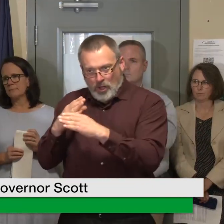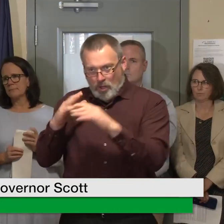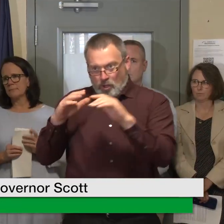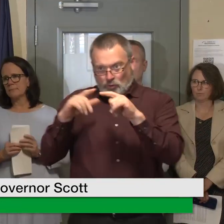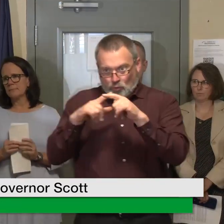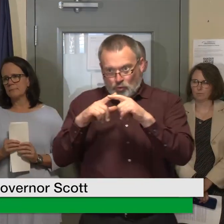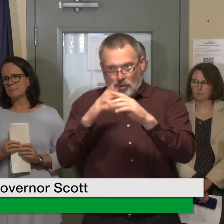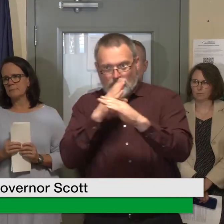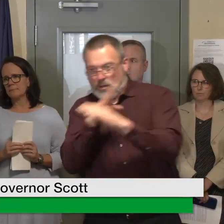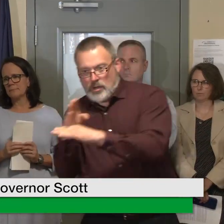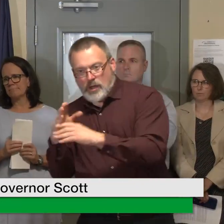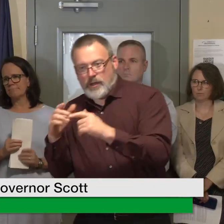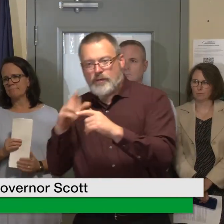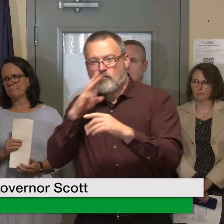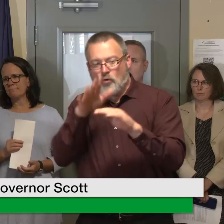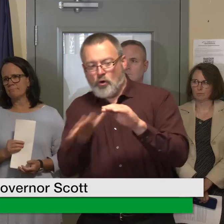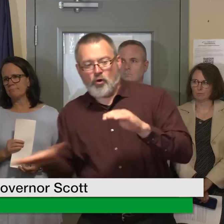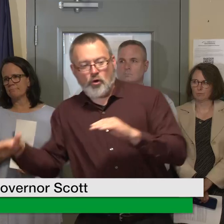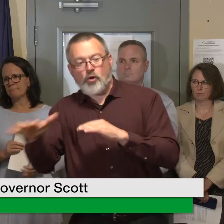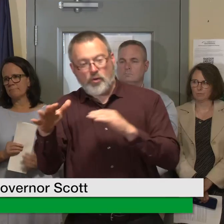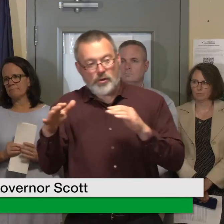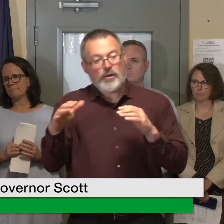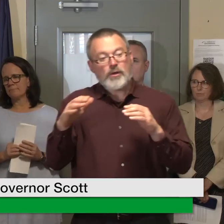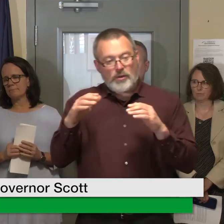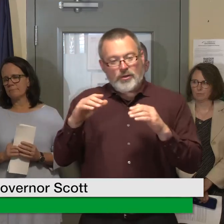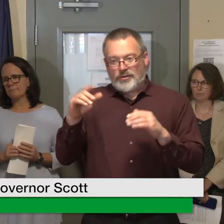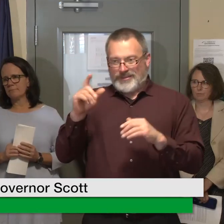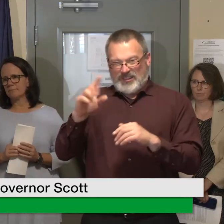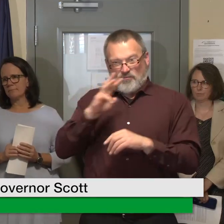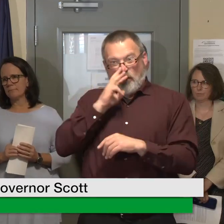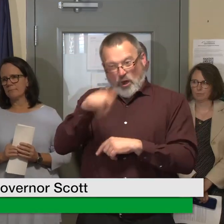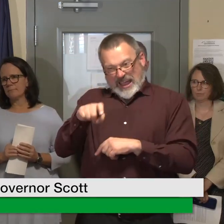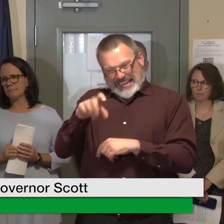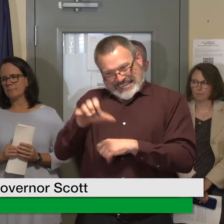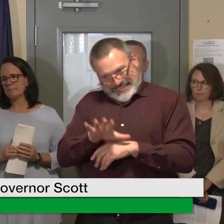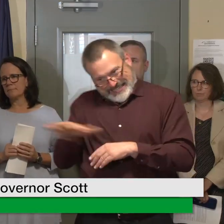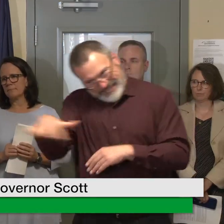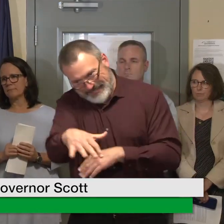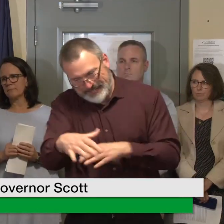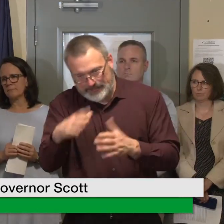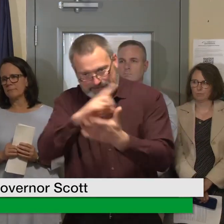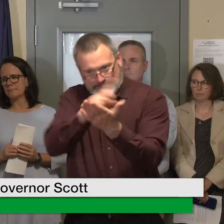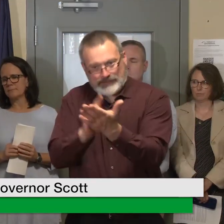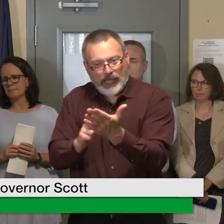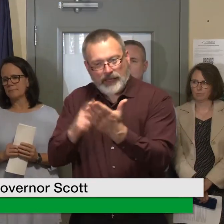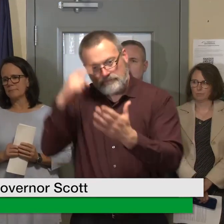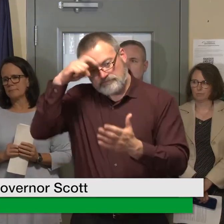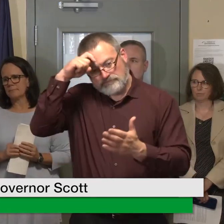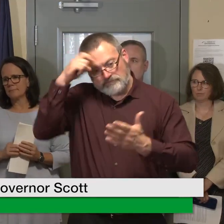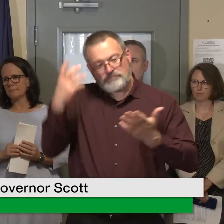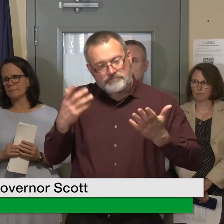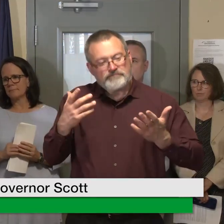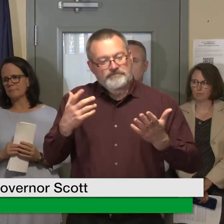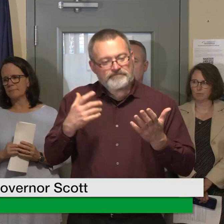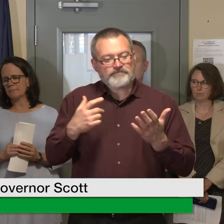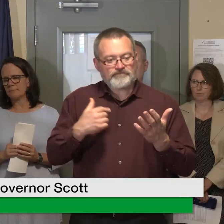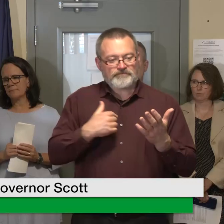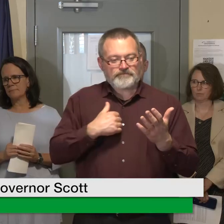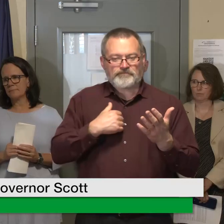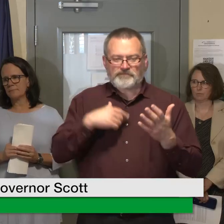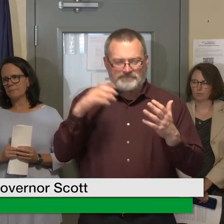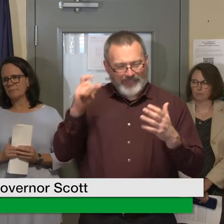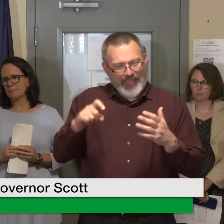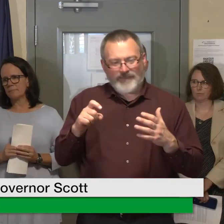way. Water will go where it wants to go, and it's time for us to get more serious about that kind of activity. And that's what